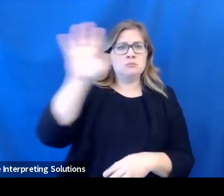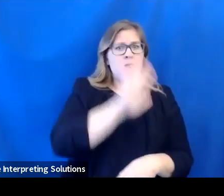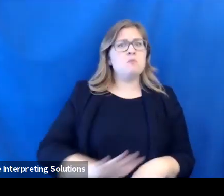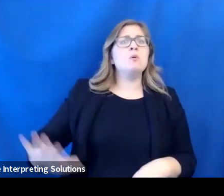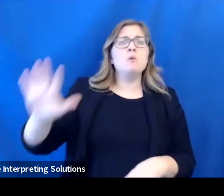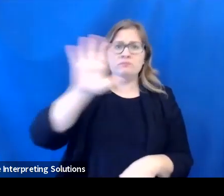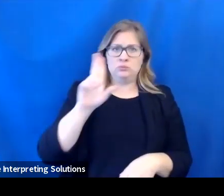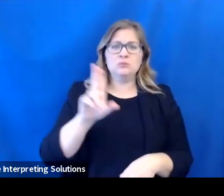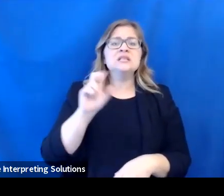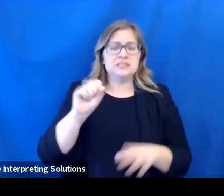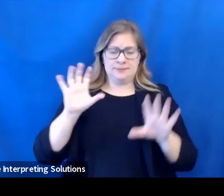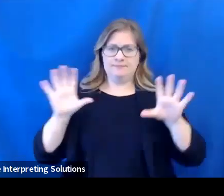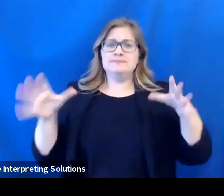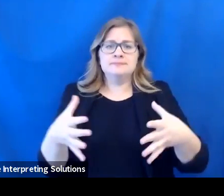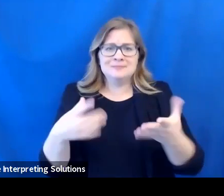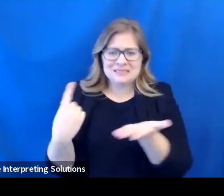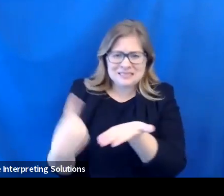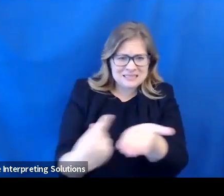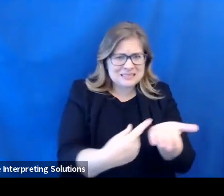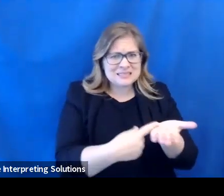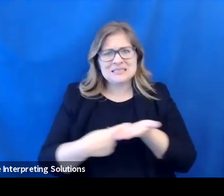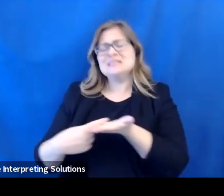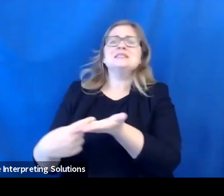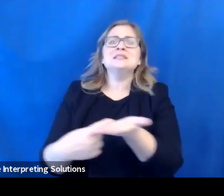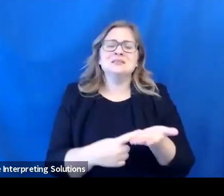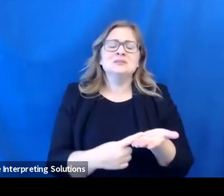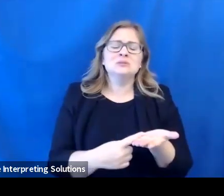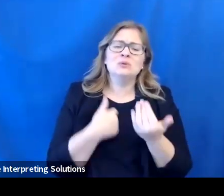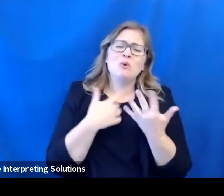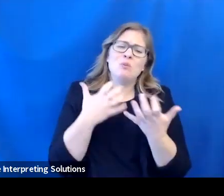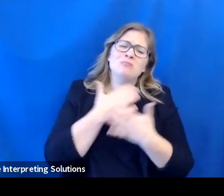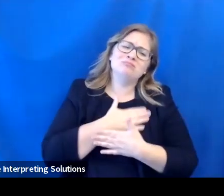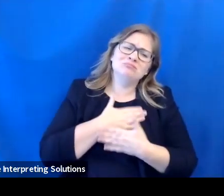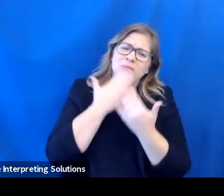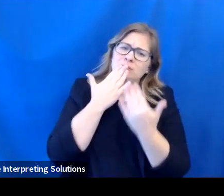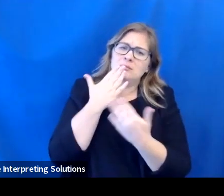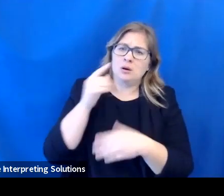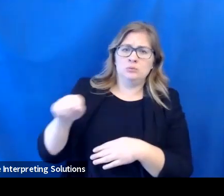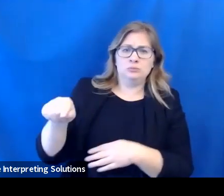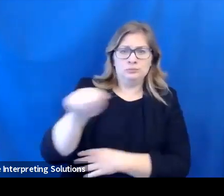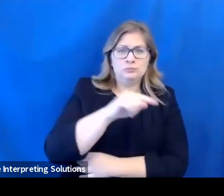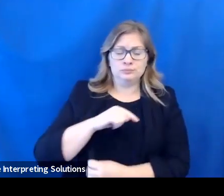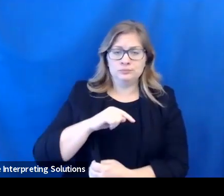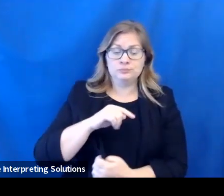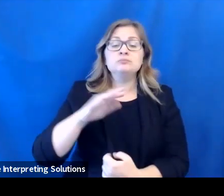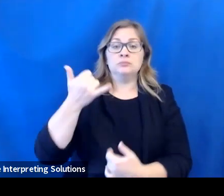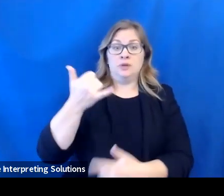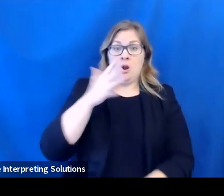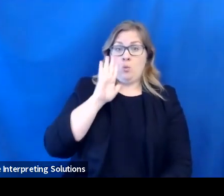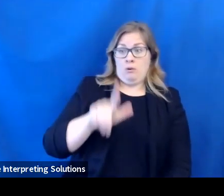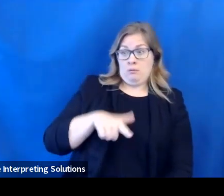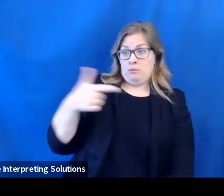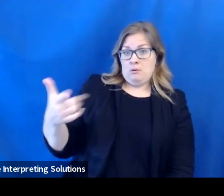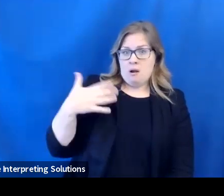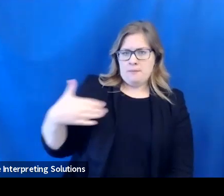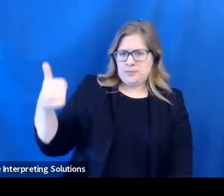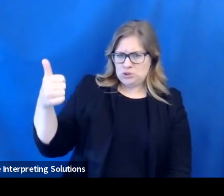before I go to Commissioner Malcolm, this idea of working together, of solving problems, and the theme that I talked about, Minnesota step up to